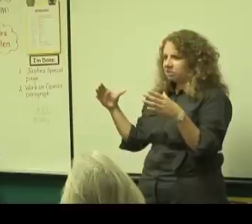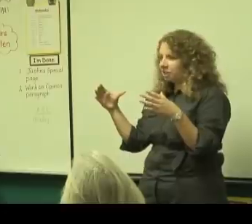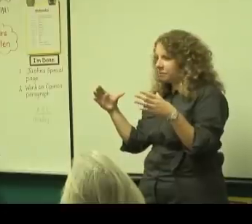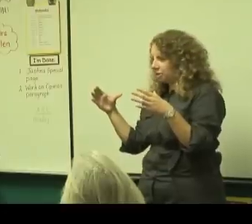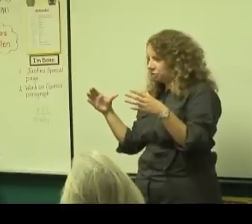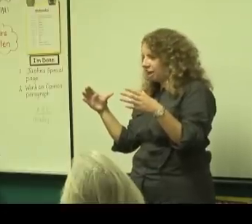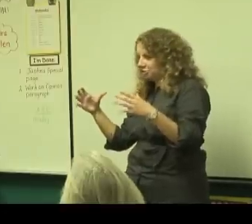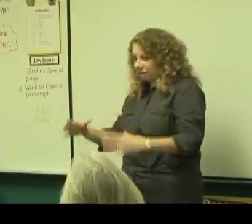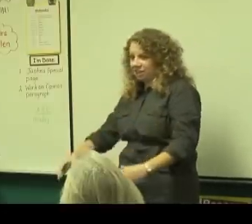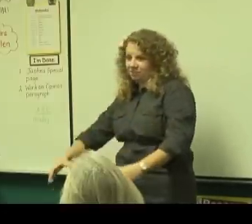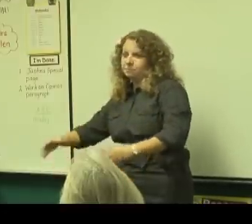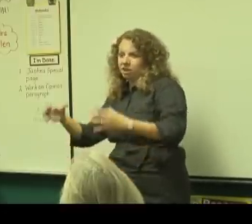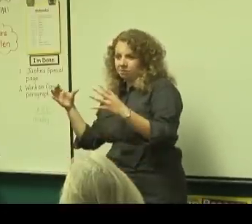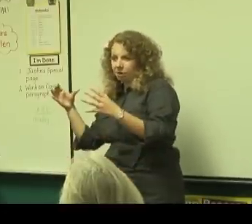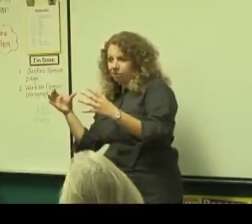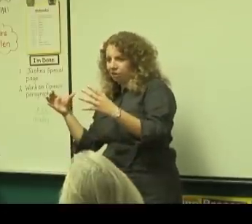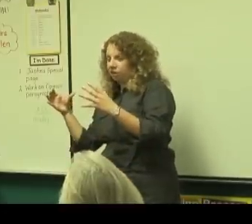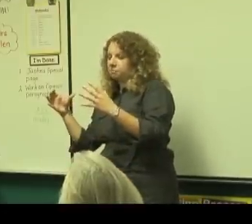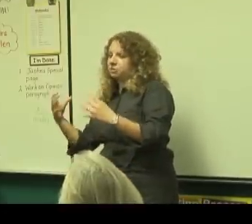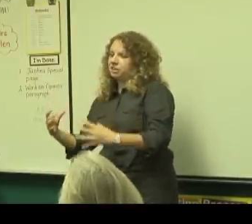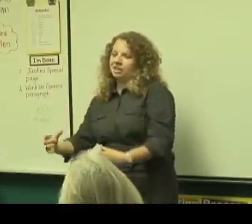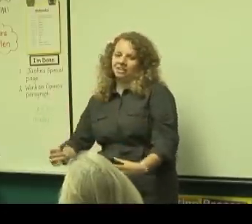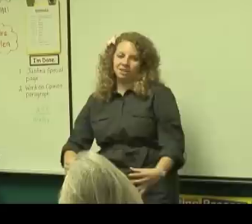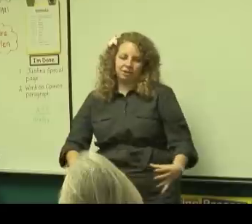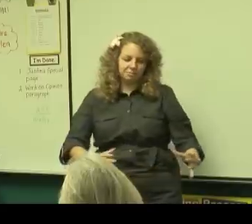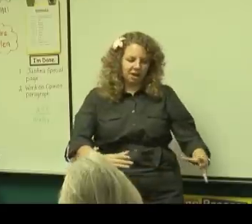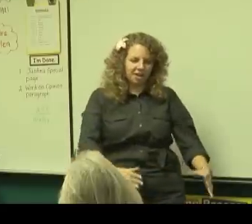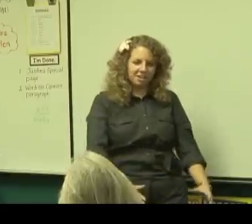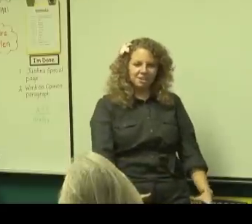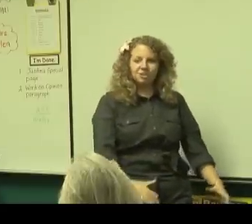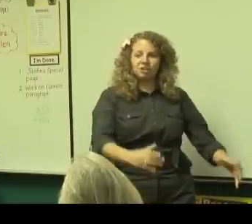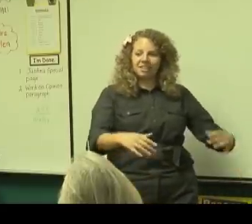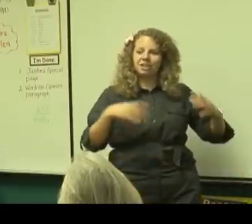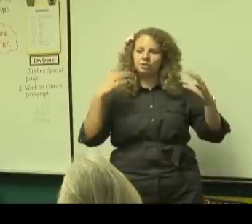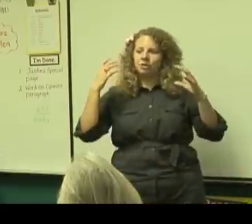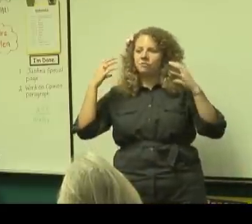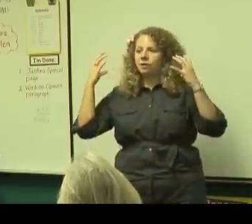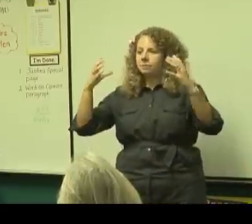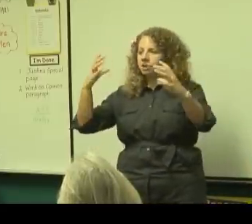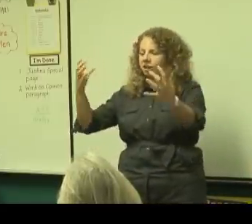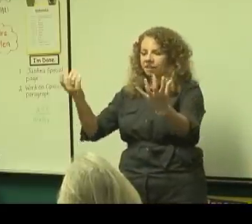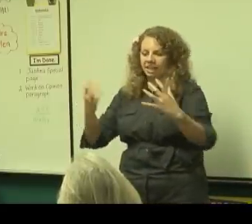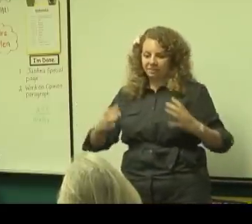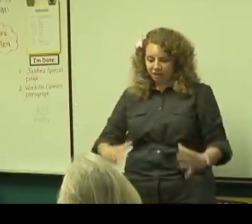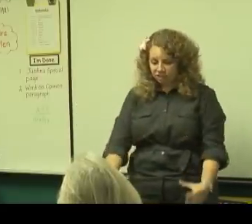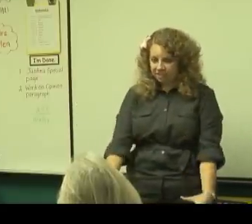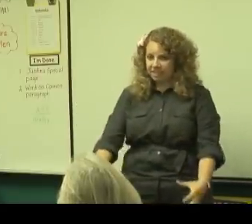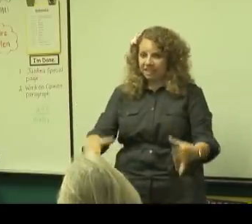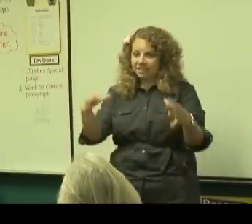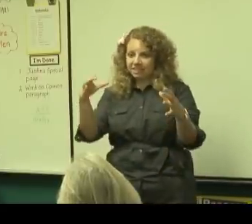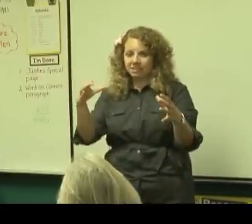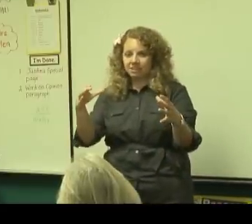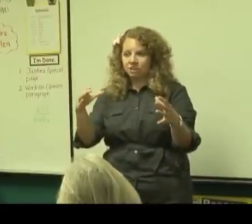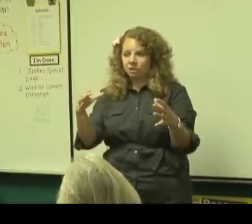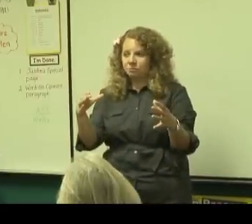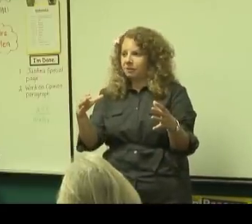talking about a trash can if I'm talking about where you're going to put the candy, or I'm not, like if I just did this, you'd be